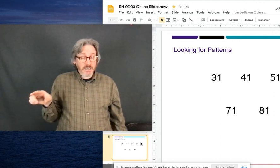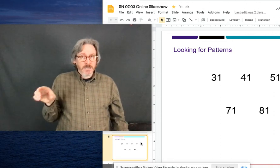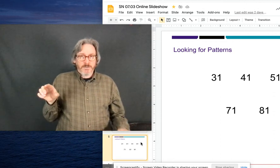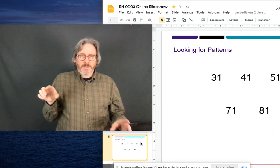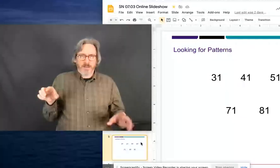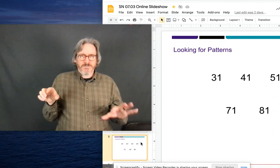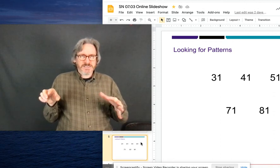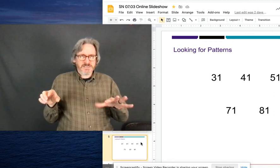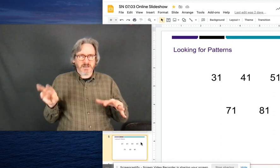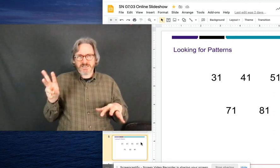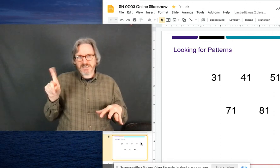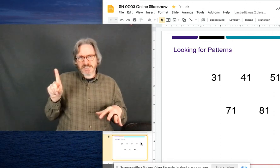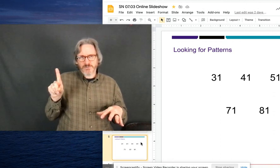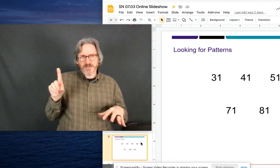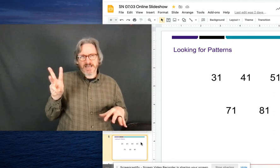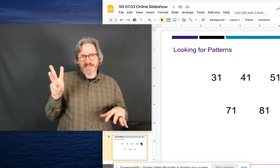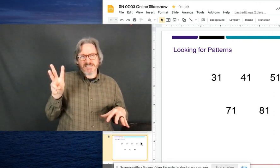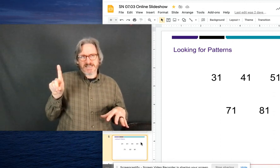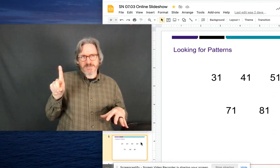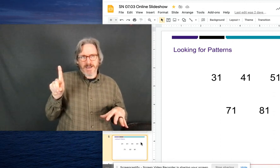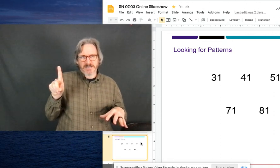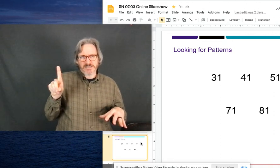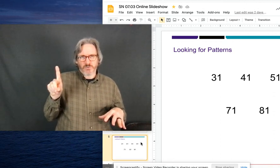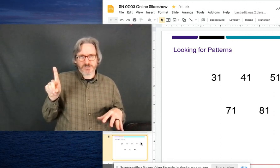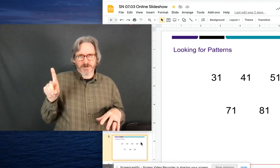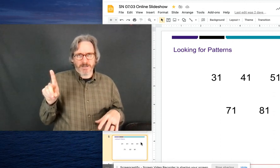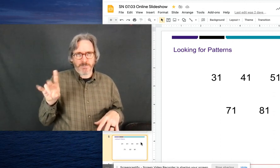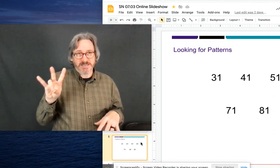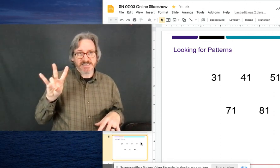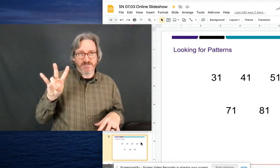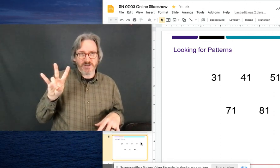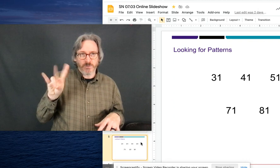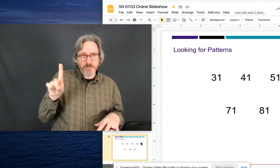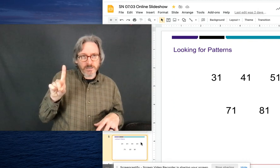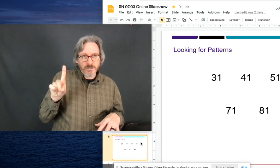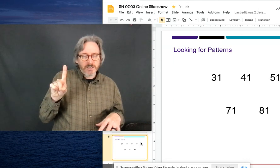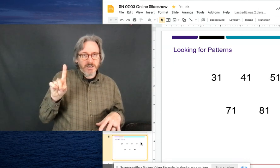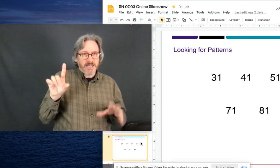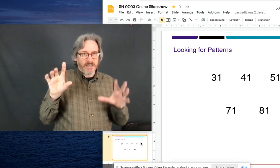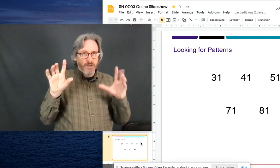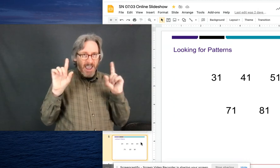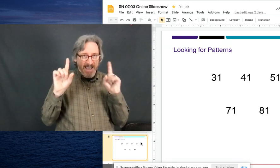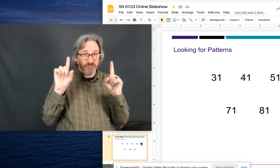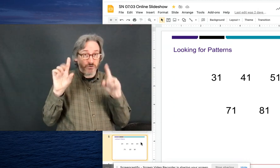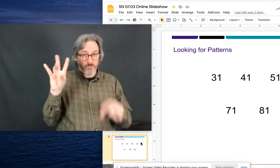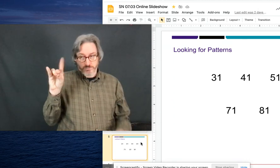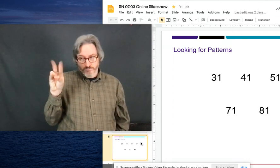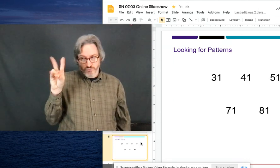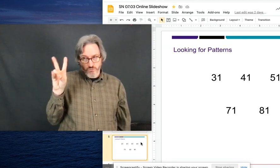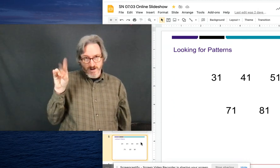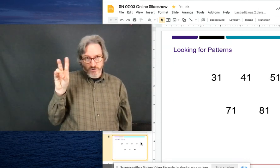90. 61, I guess, isn't as bad because the one's already up, but 71, you